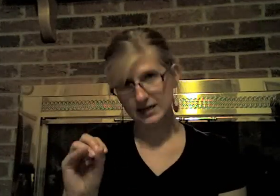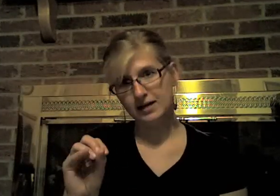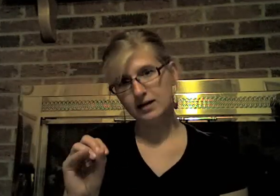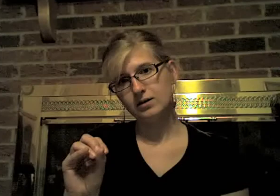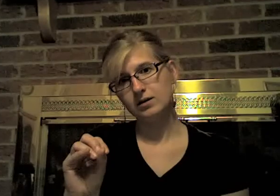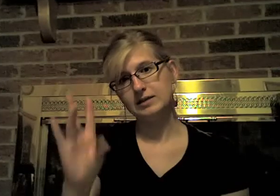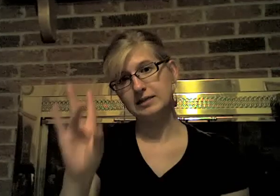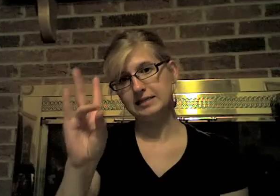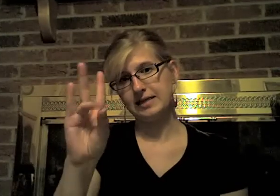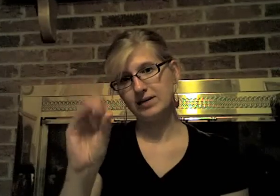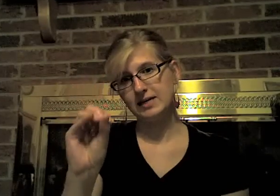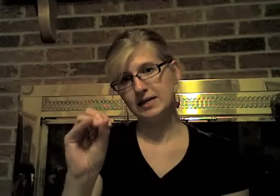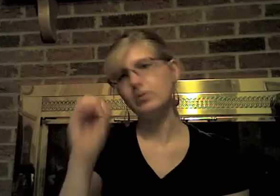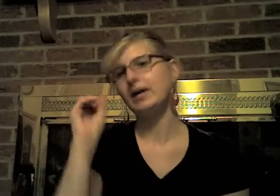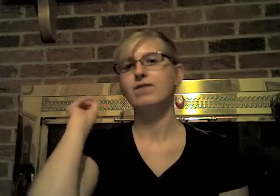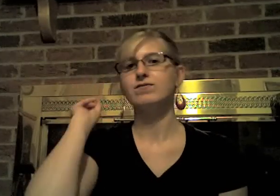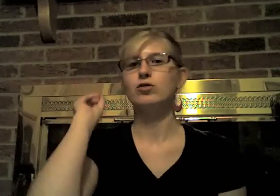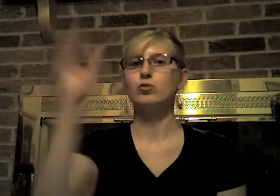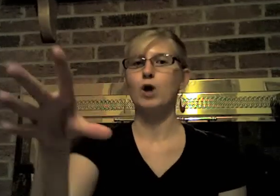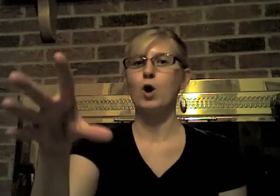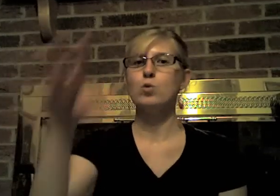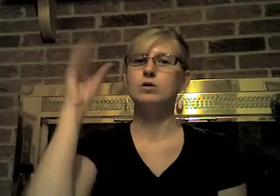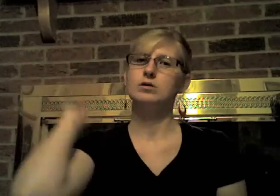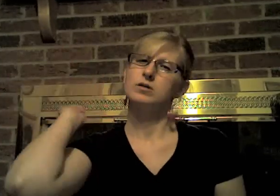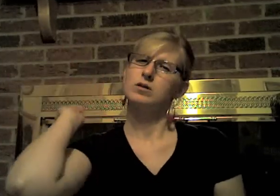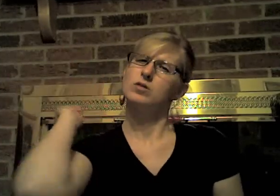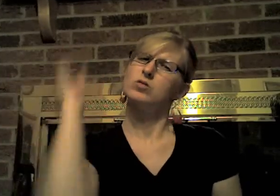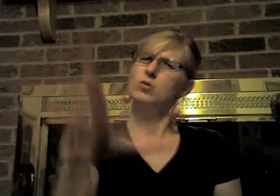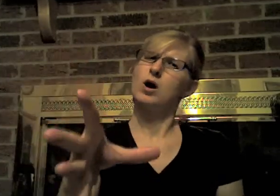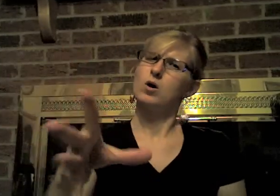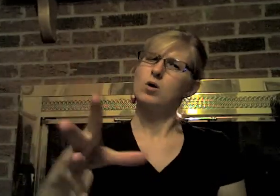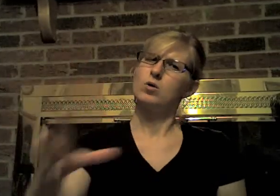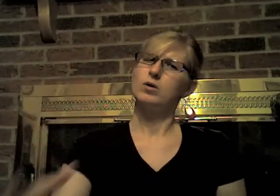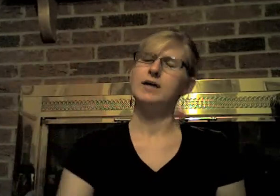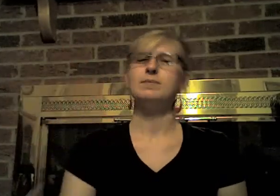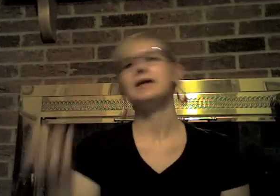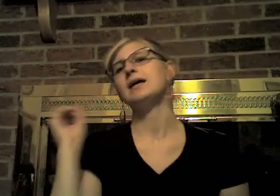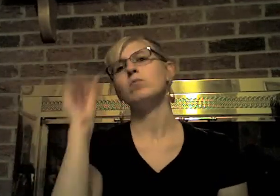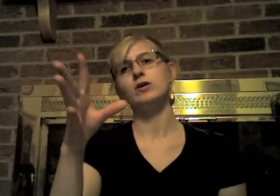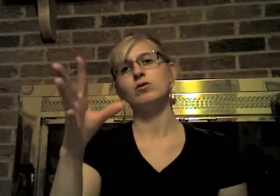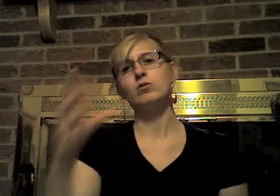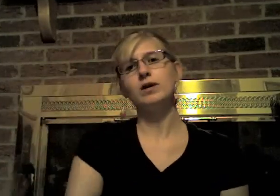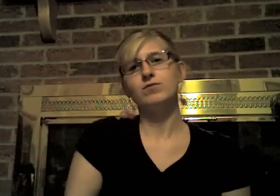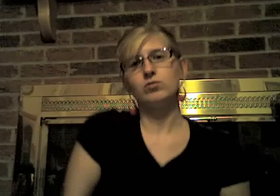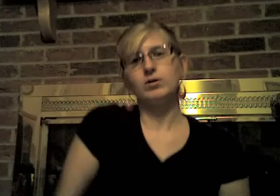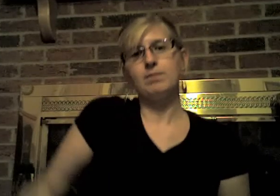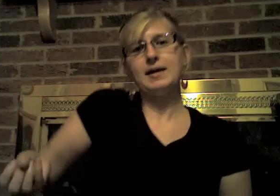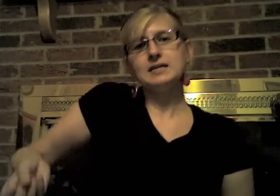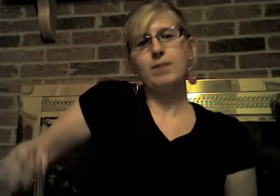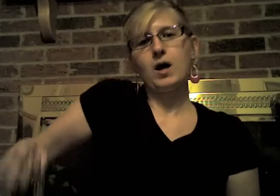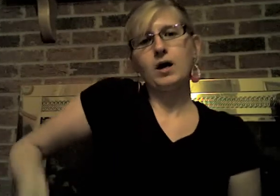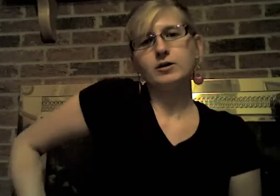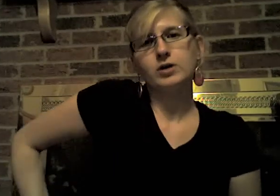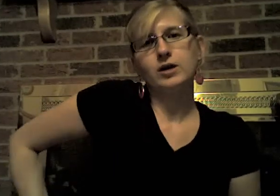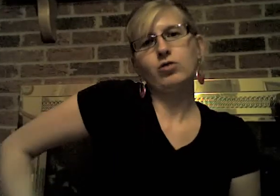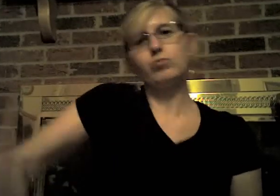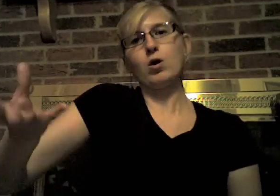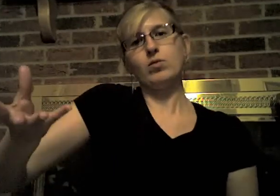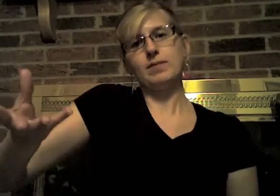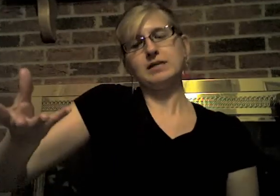70, we have throw. And depending on what you're throwing, if you're throwing a baseball, you're going to throw the